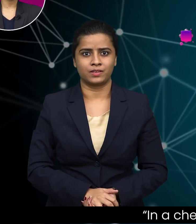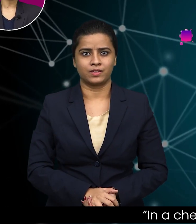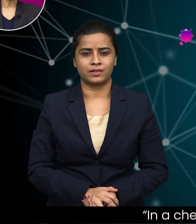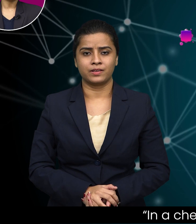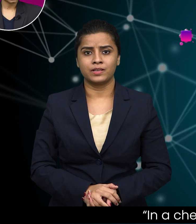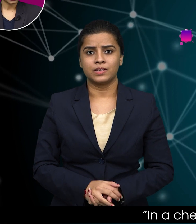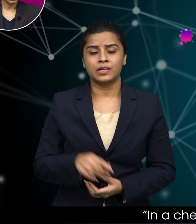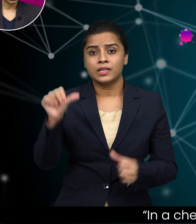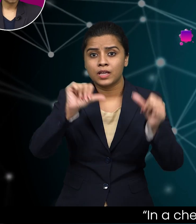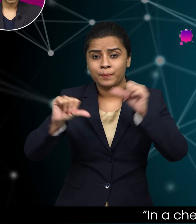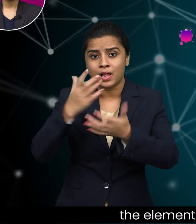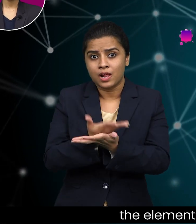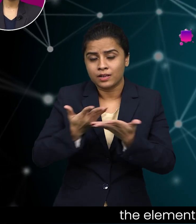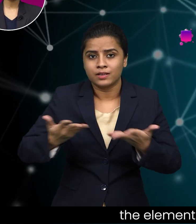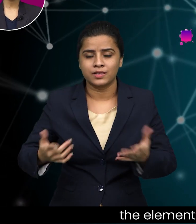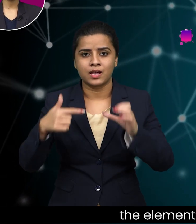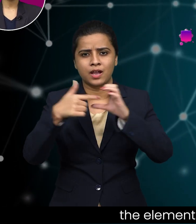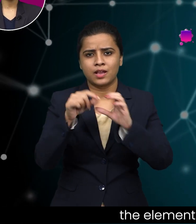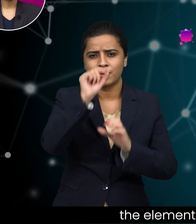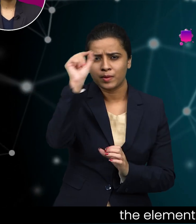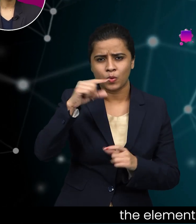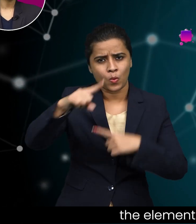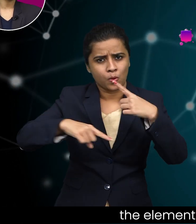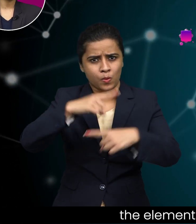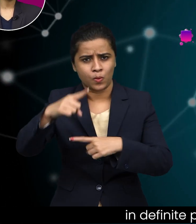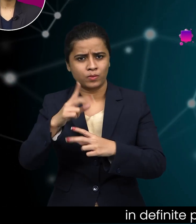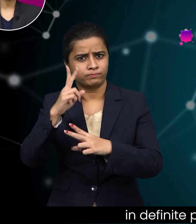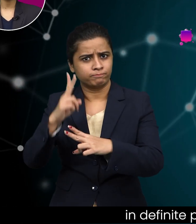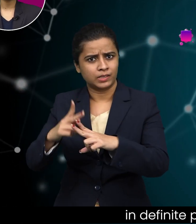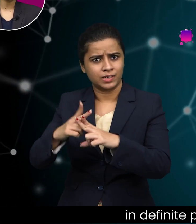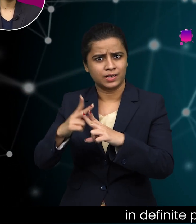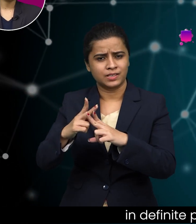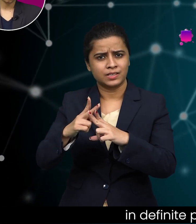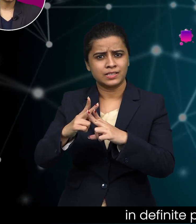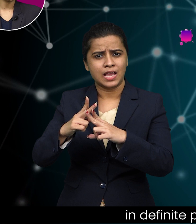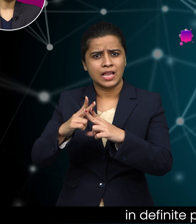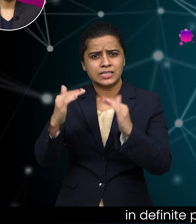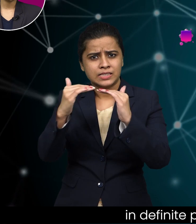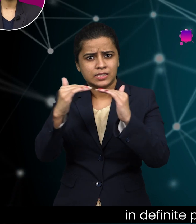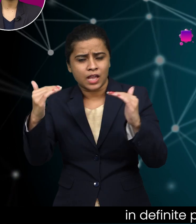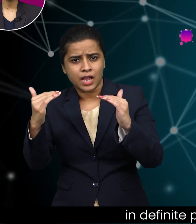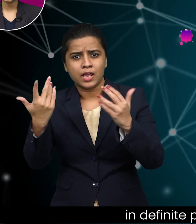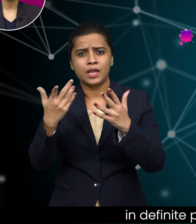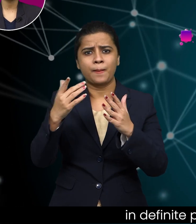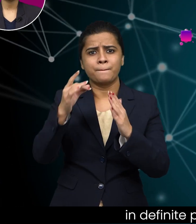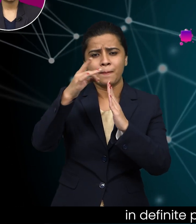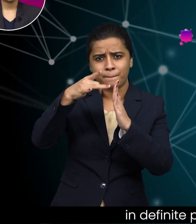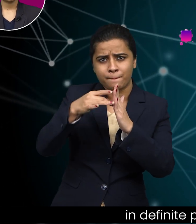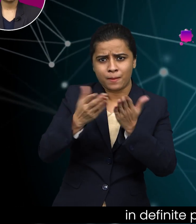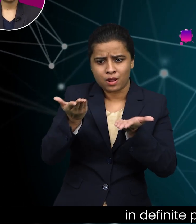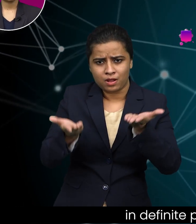In a chemical substance, the elements are always present in definite proportion by